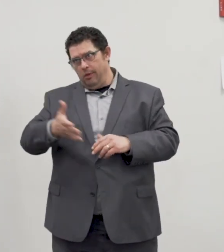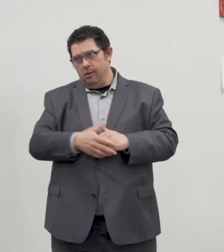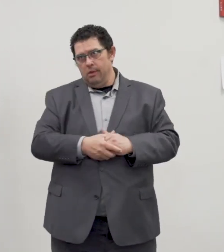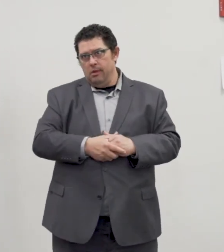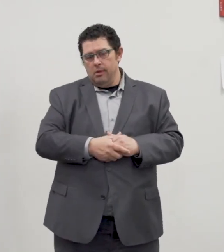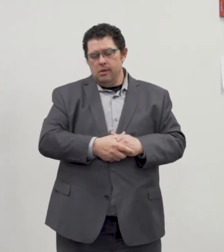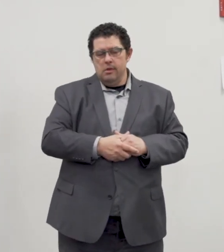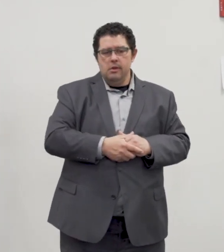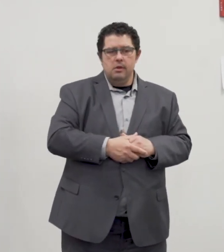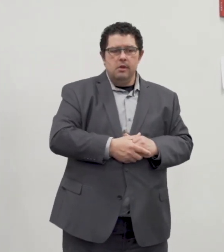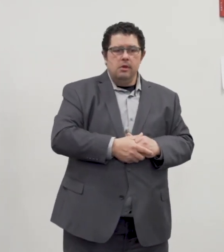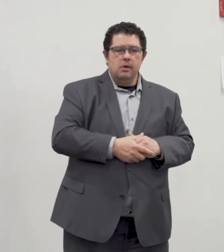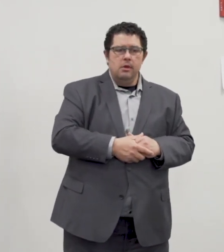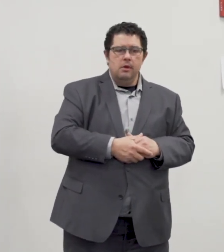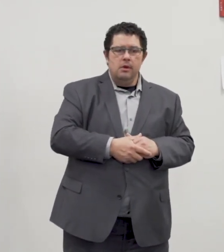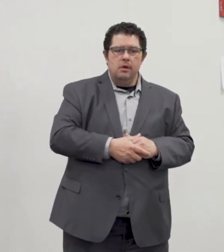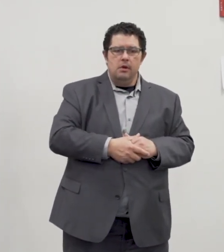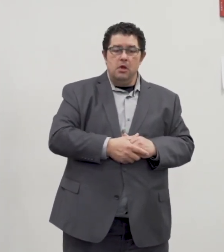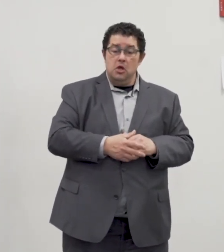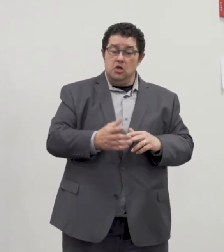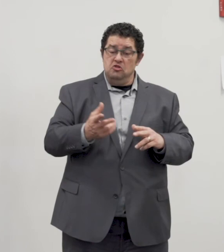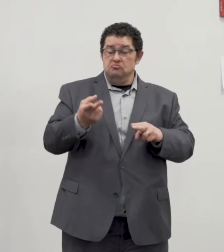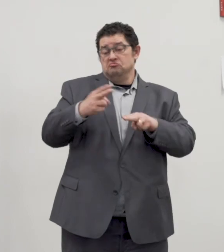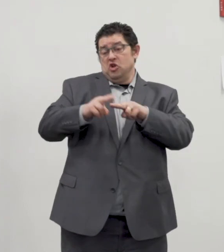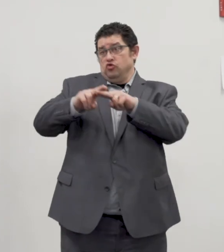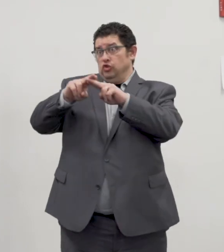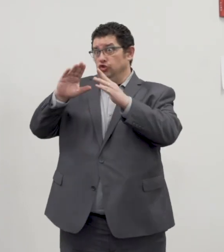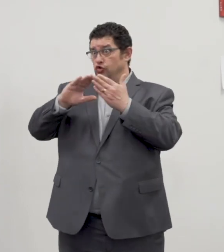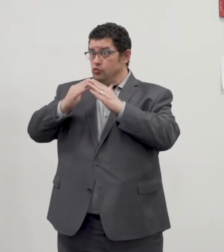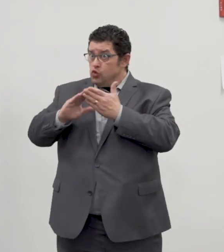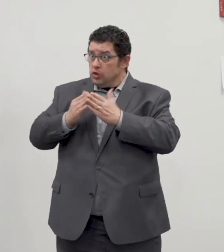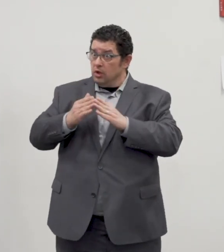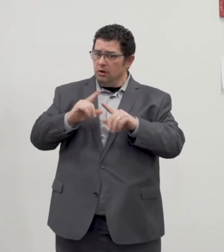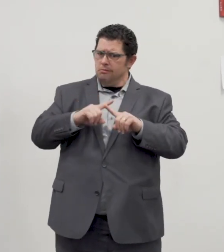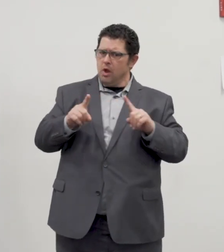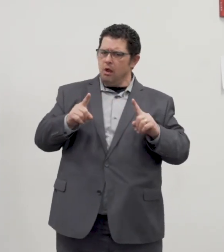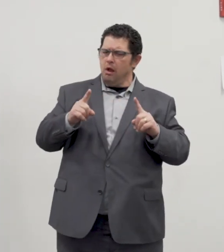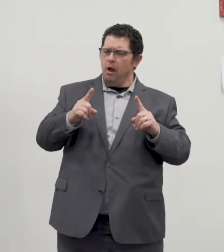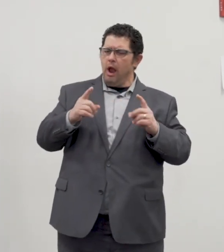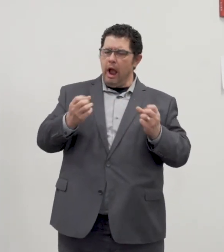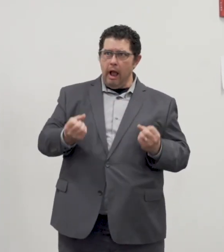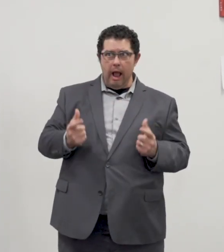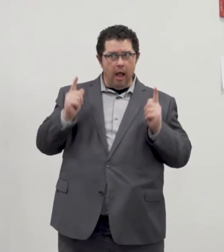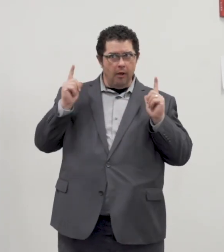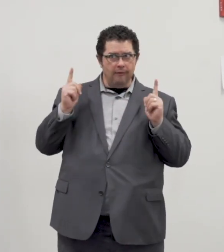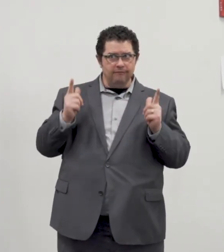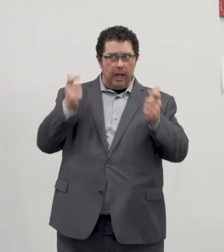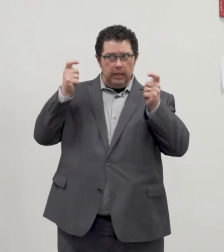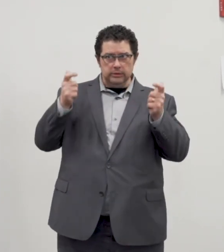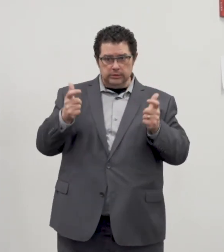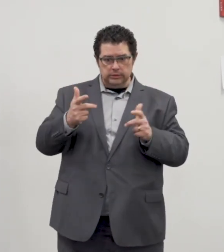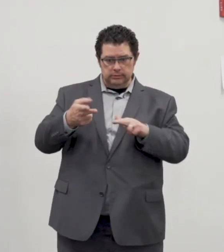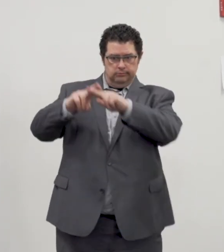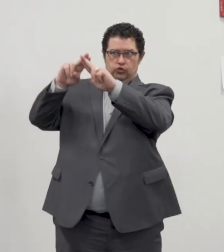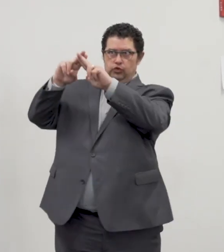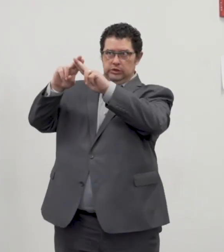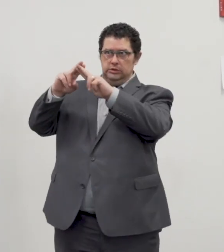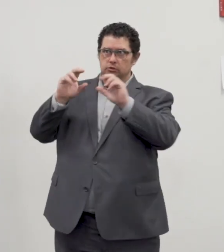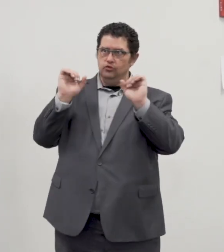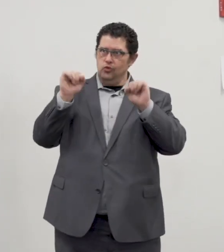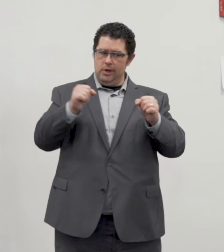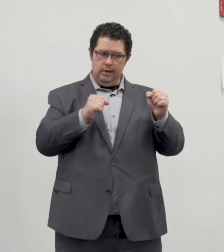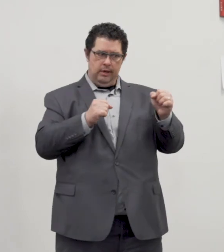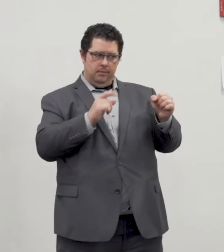that it increases in the community. The rate of that increase is very important to us so that we can manage it, so the hospital systems can manage